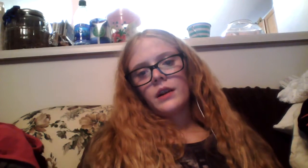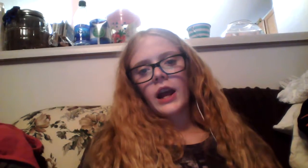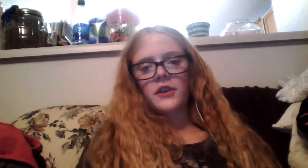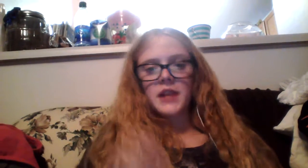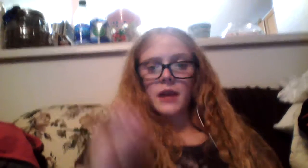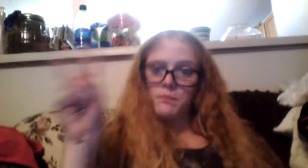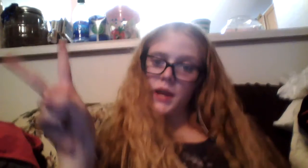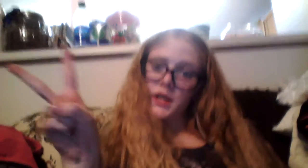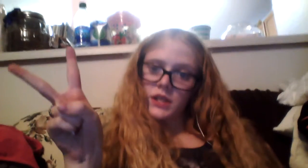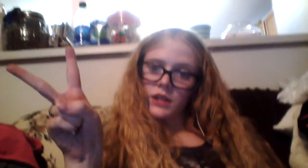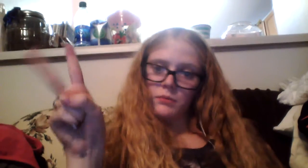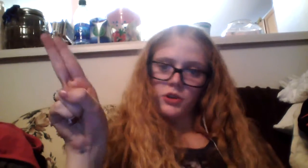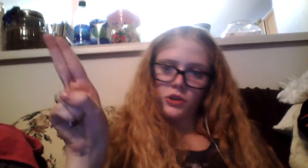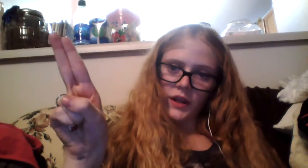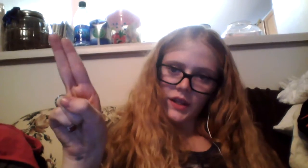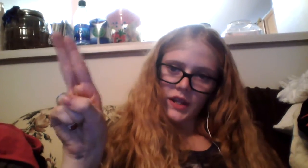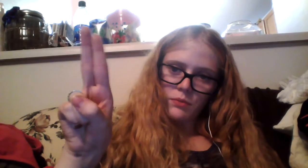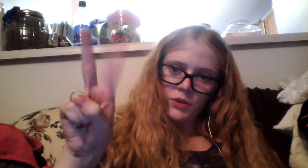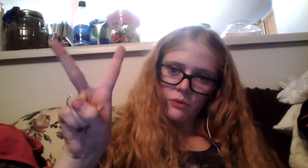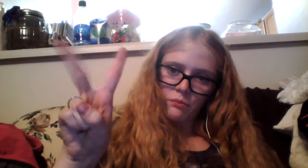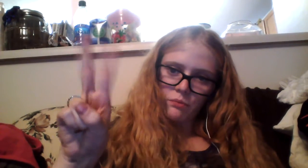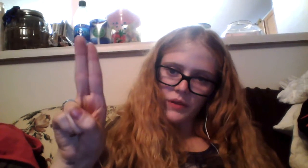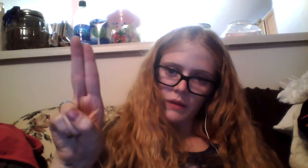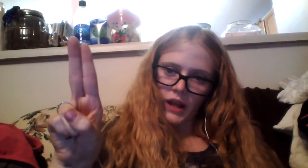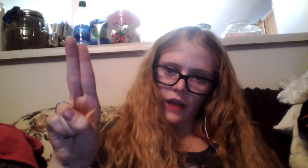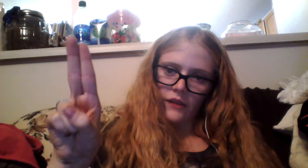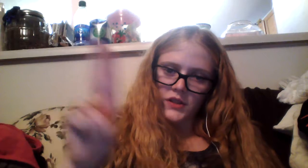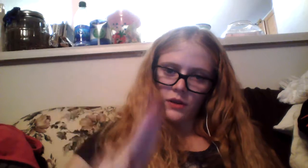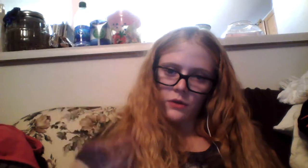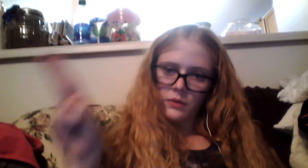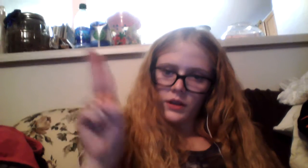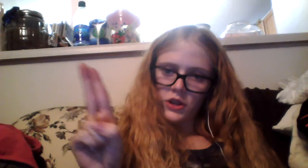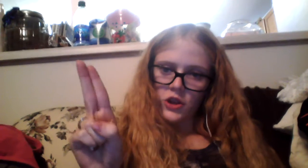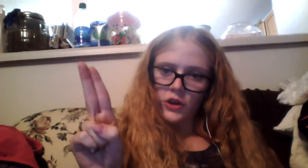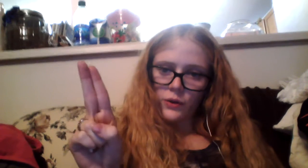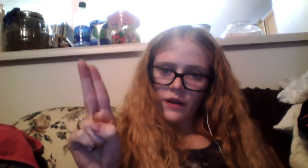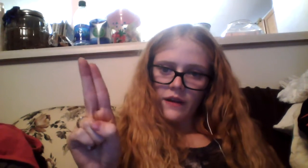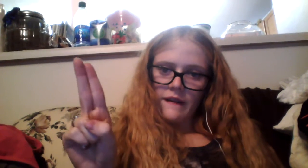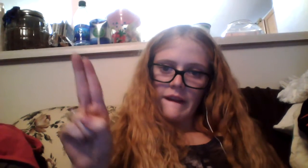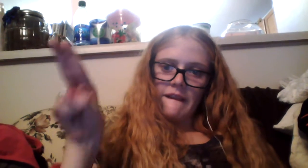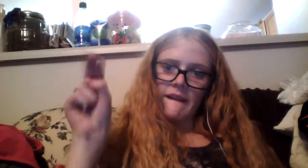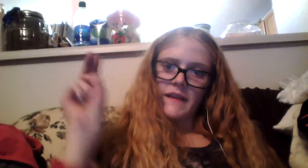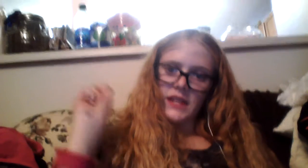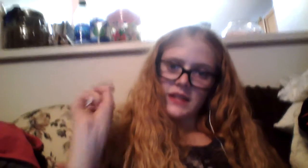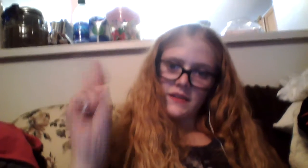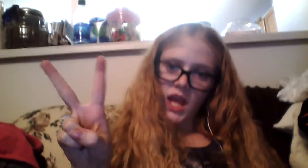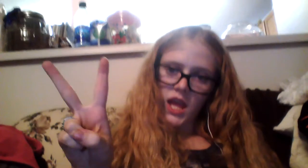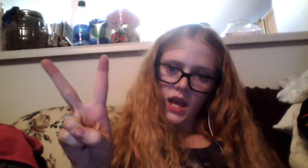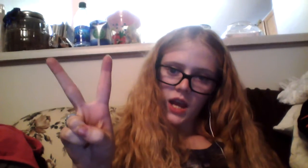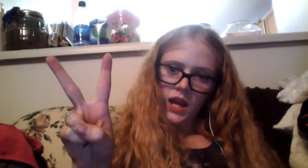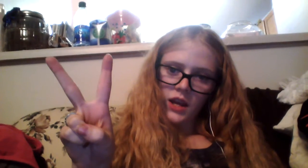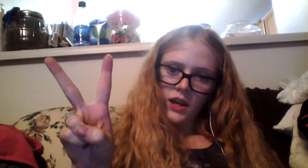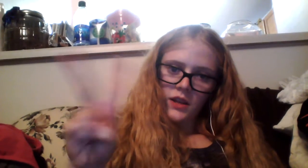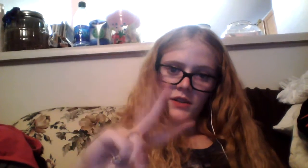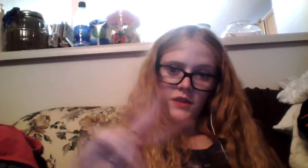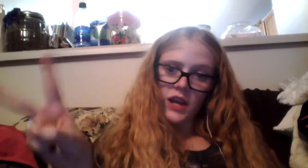Like they're saying peace. Go like this, but you put them together. So U, then this is V. So then